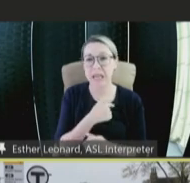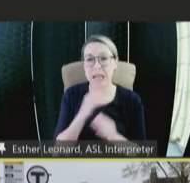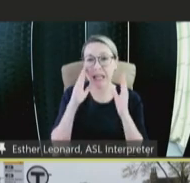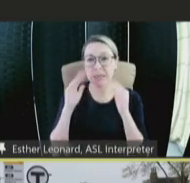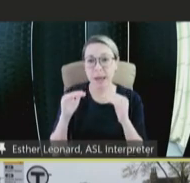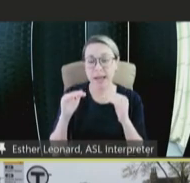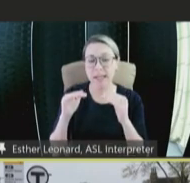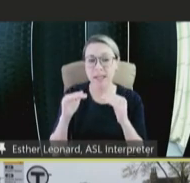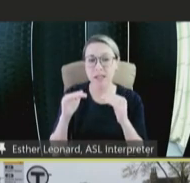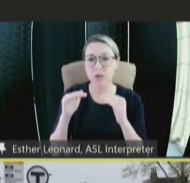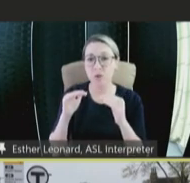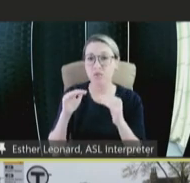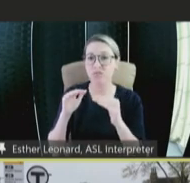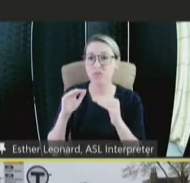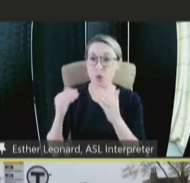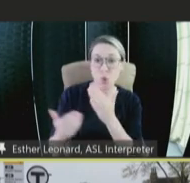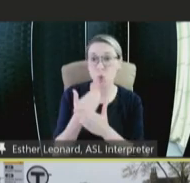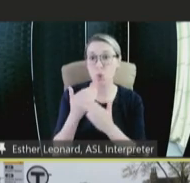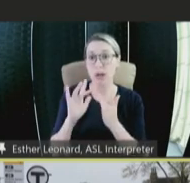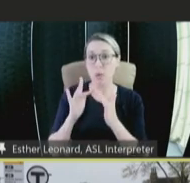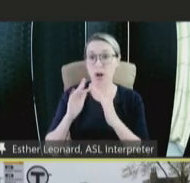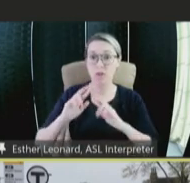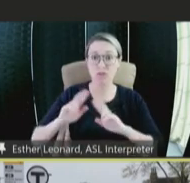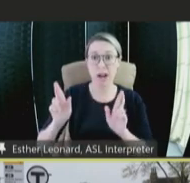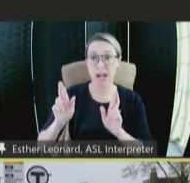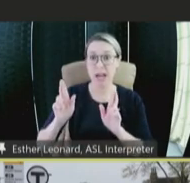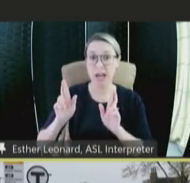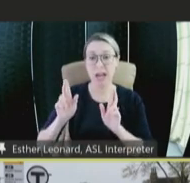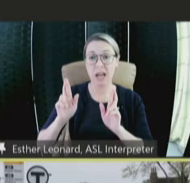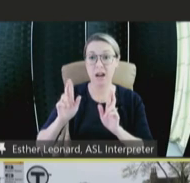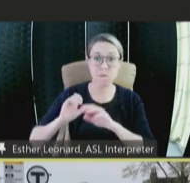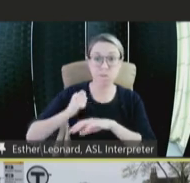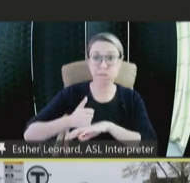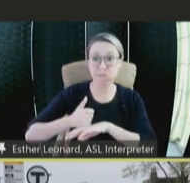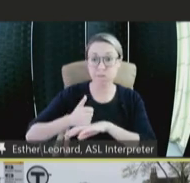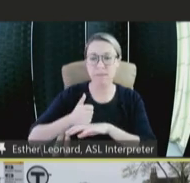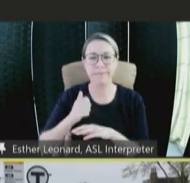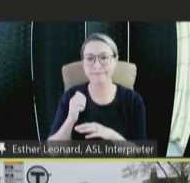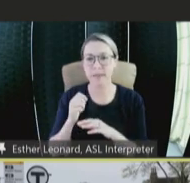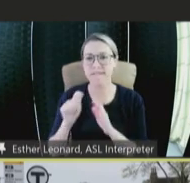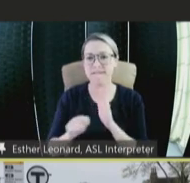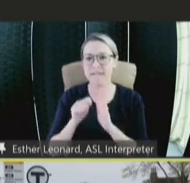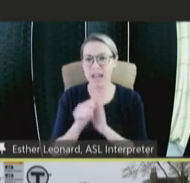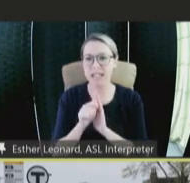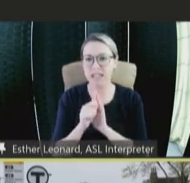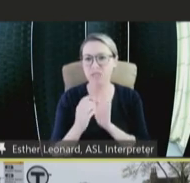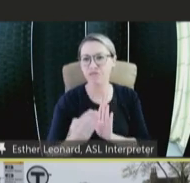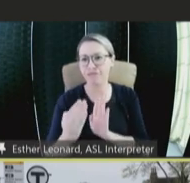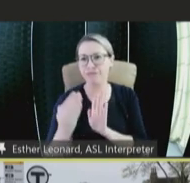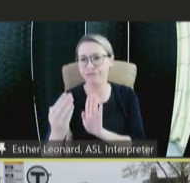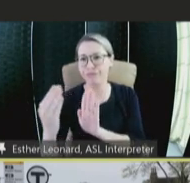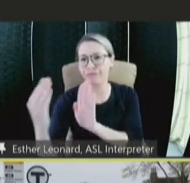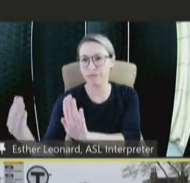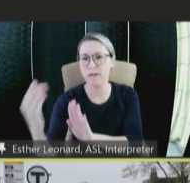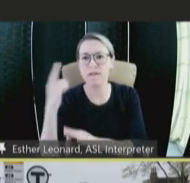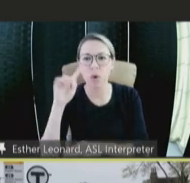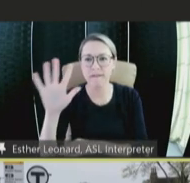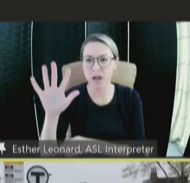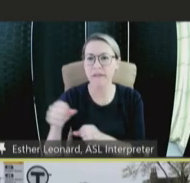will implement this new network in phases over the course of about 5 years.